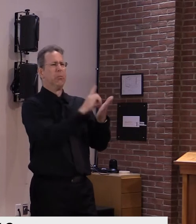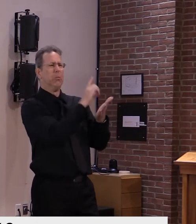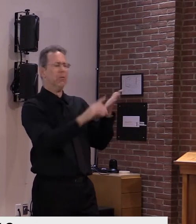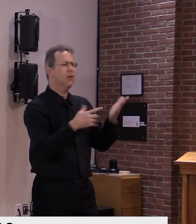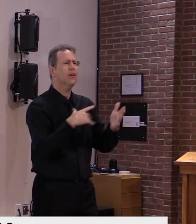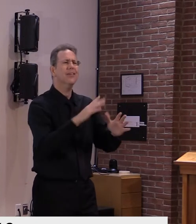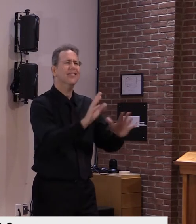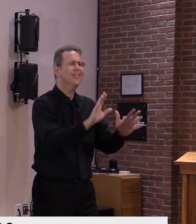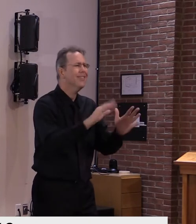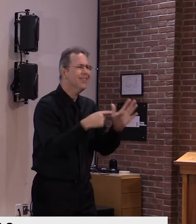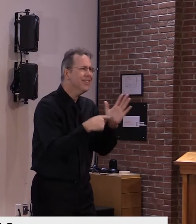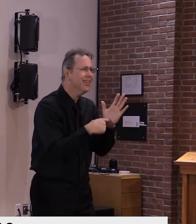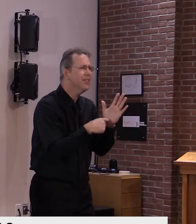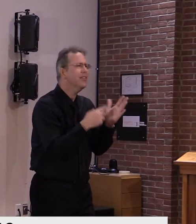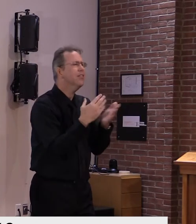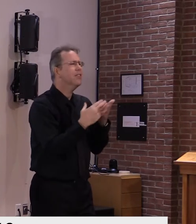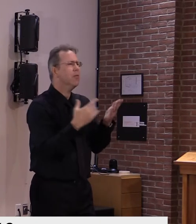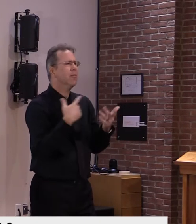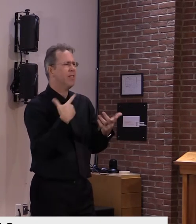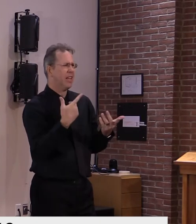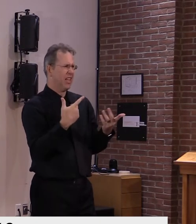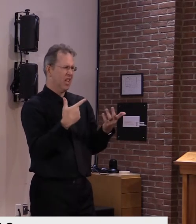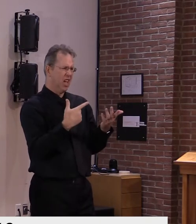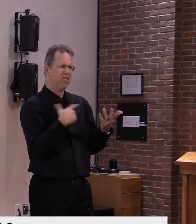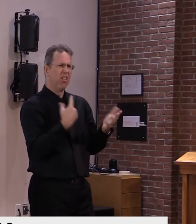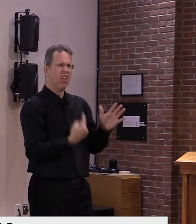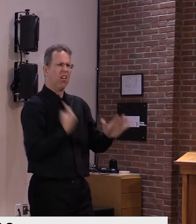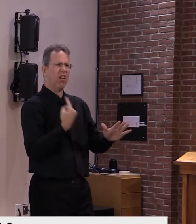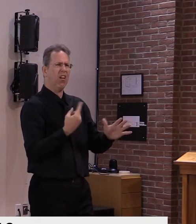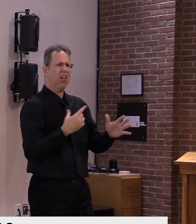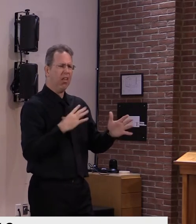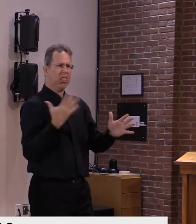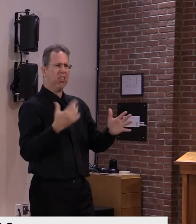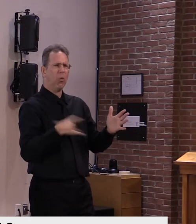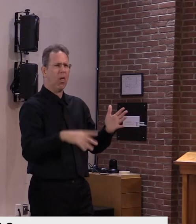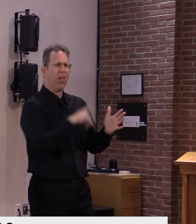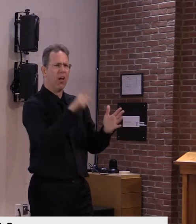a guilt nerve or just a resistance nerve.